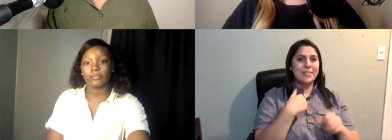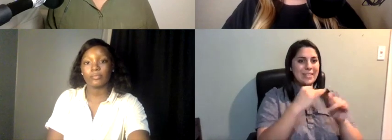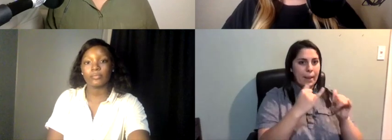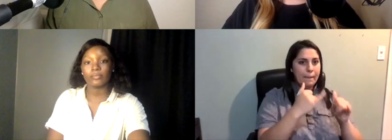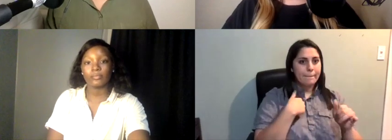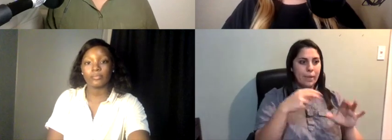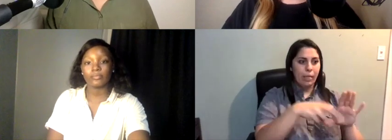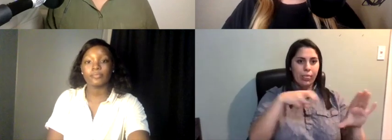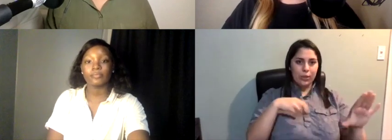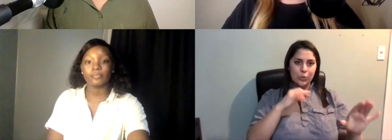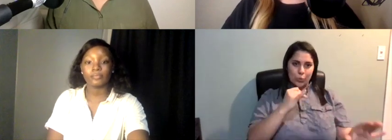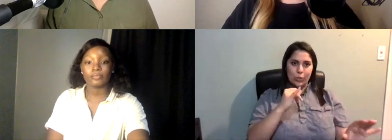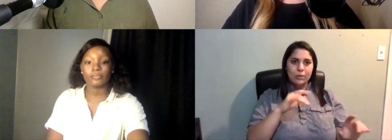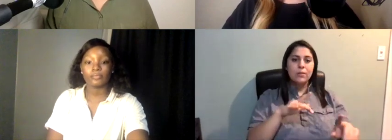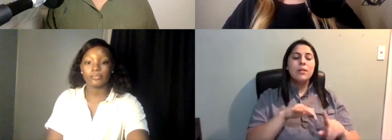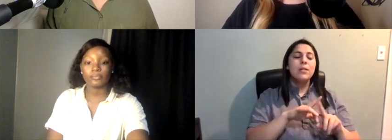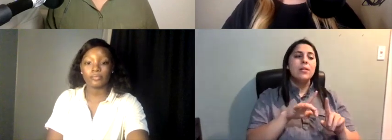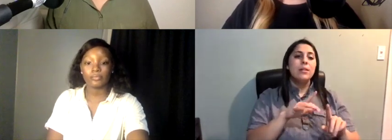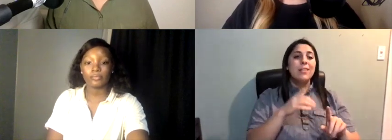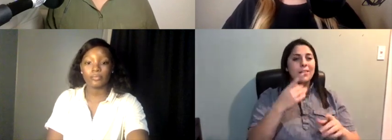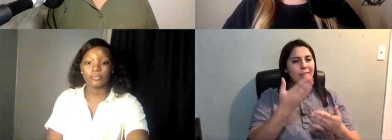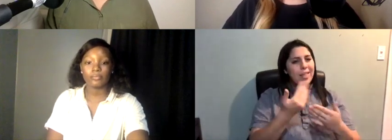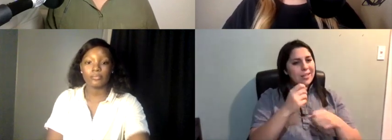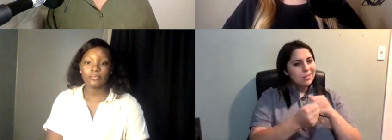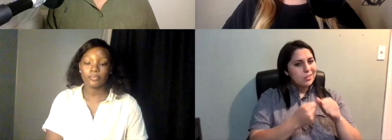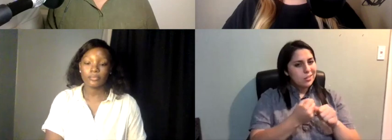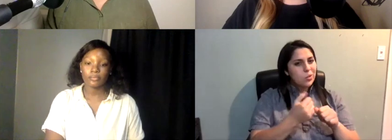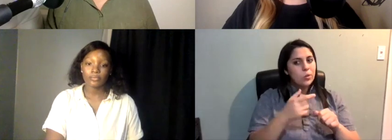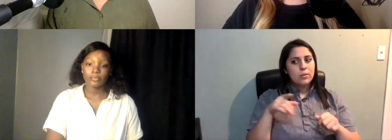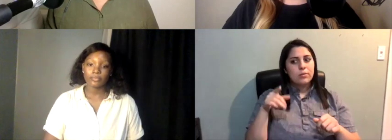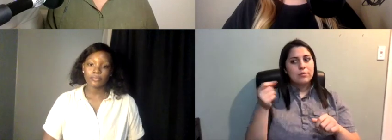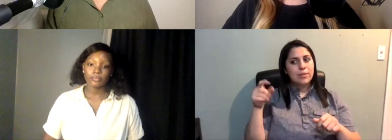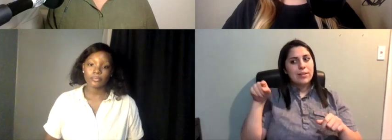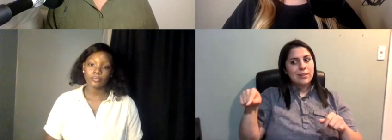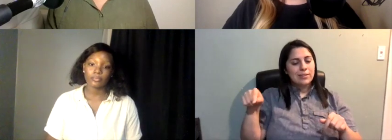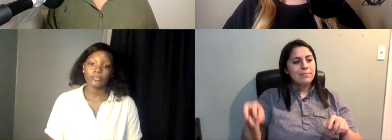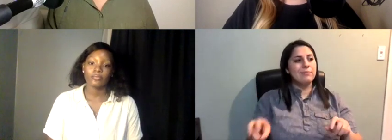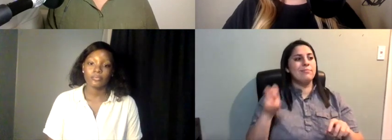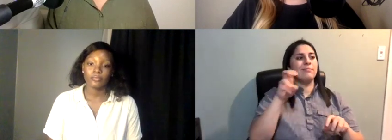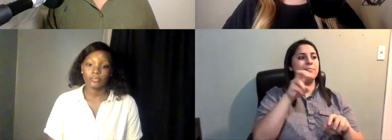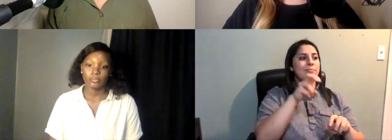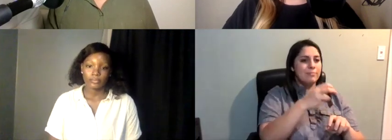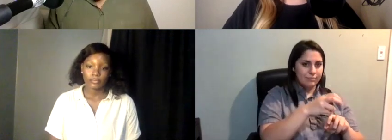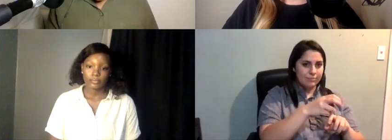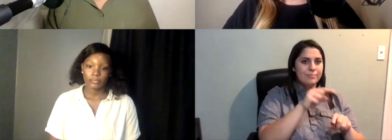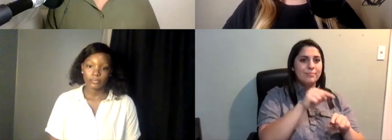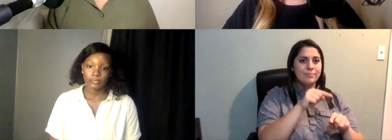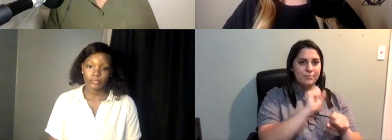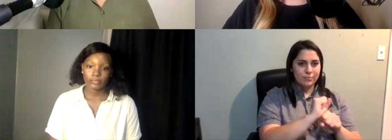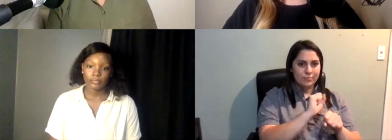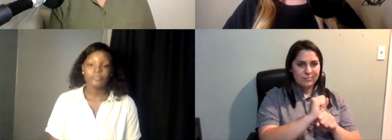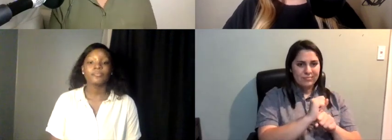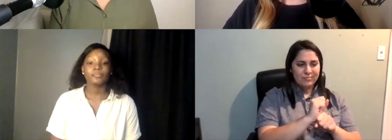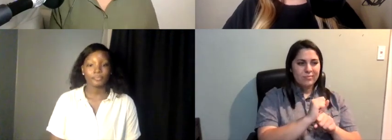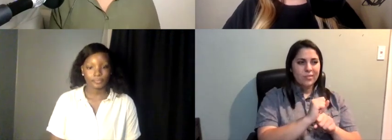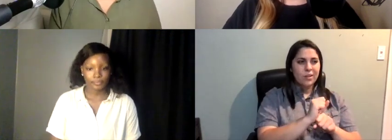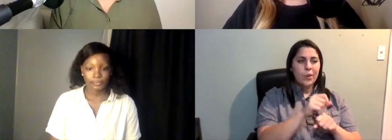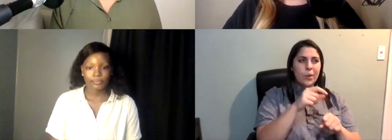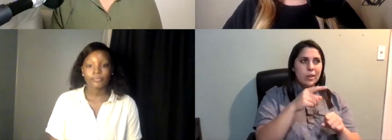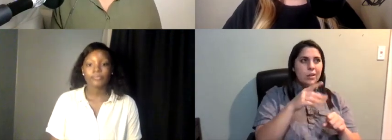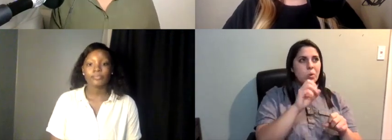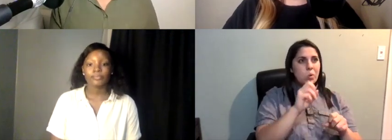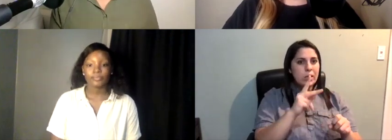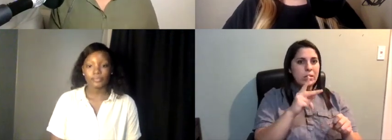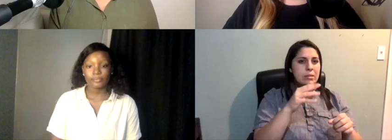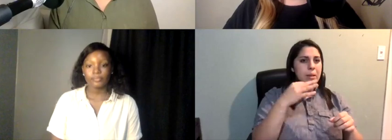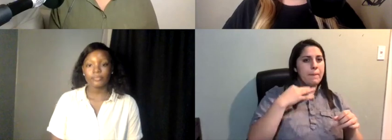he would take that on over being a teacher, because he's like, the return, the reward for the amount of work and the amount